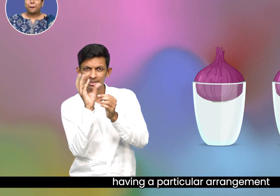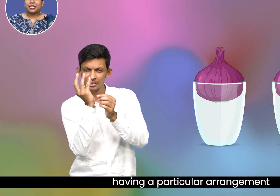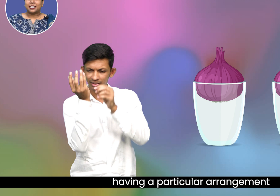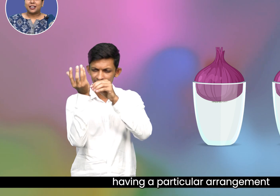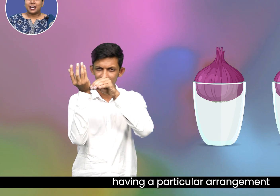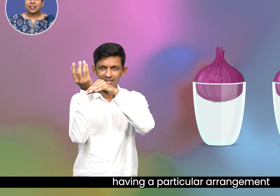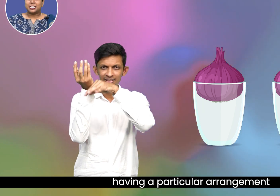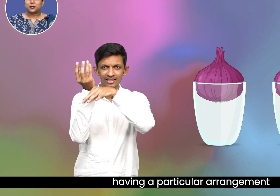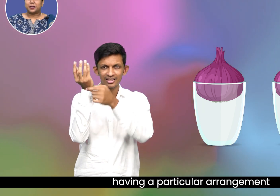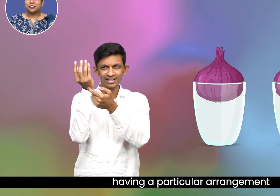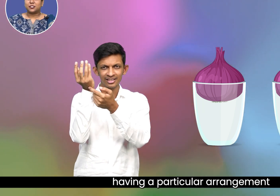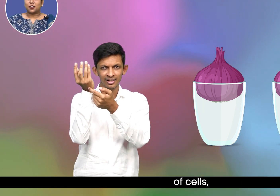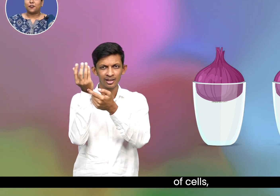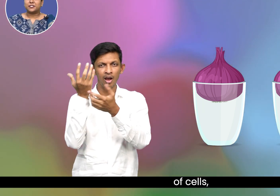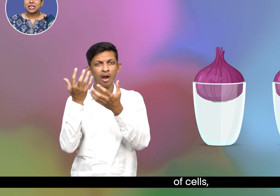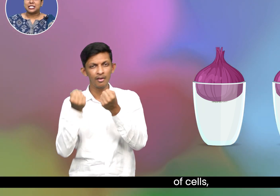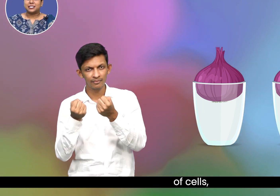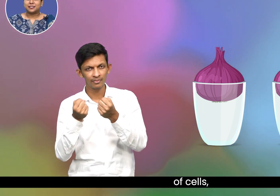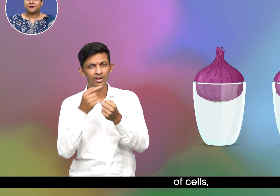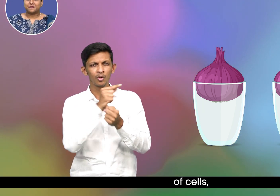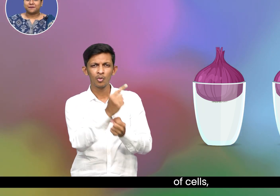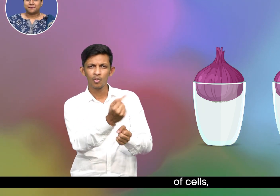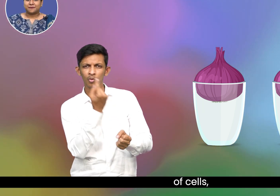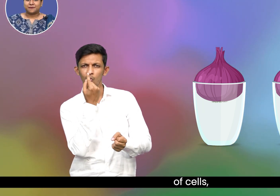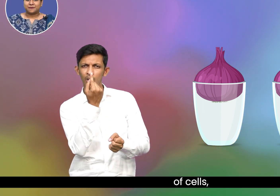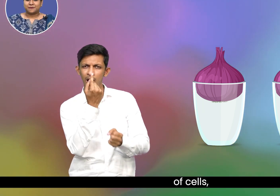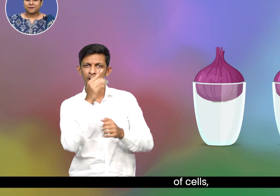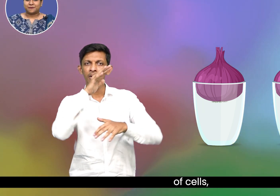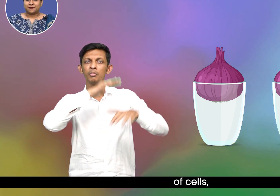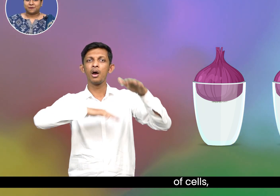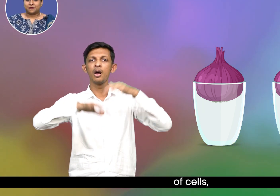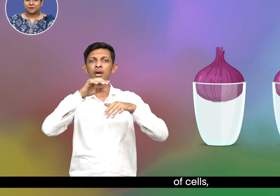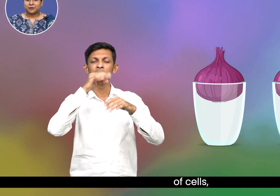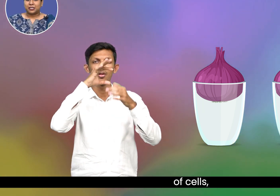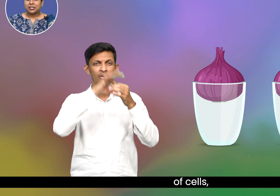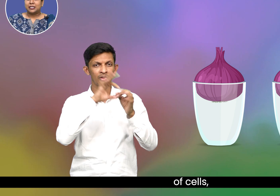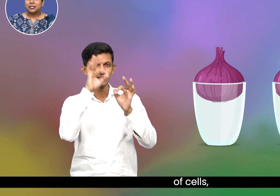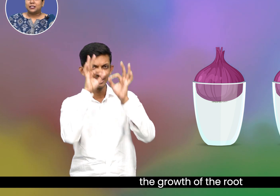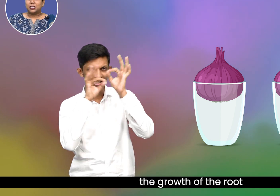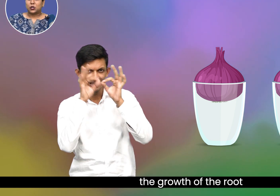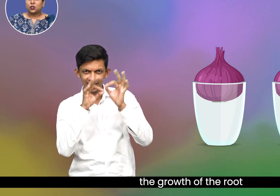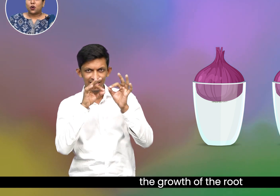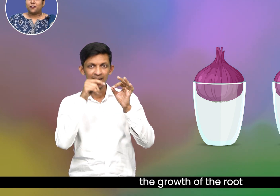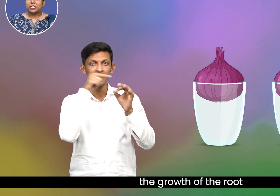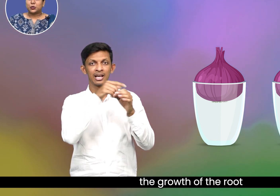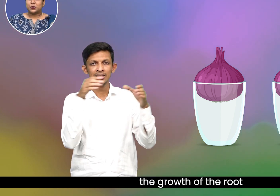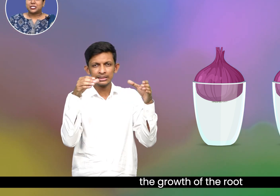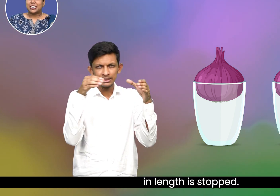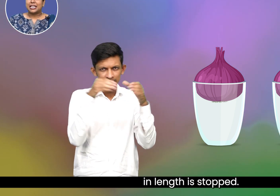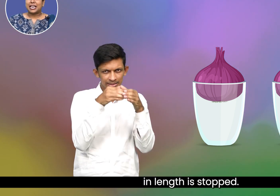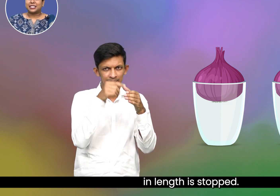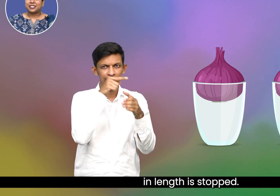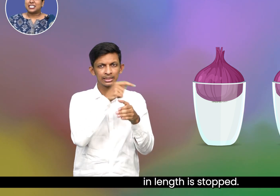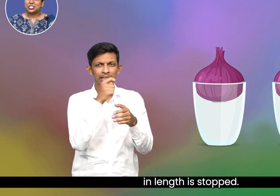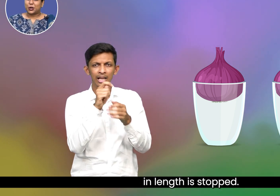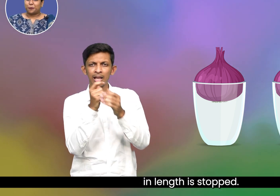having a particular arrangement of cells, The growth of the roots